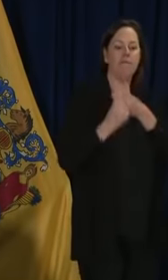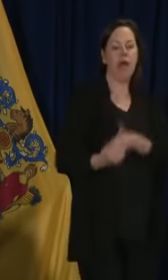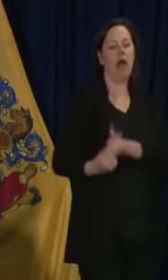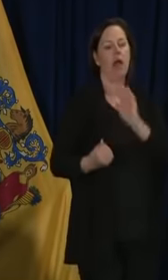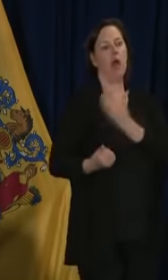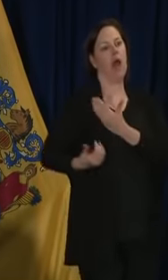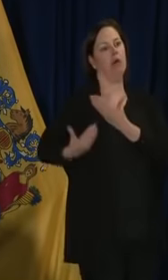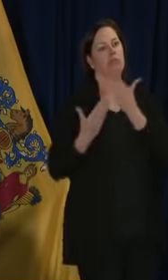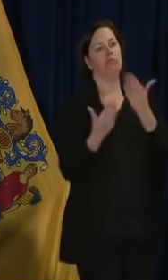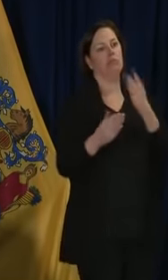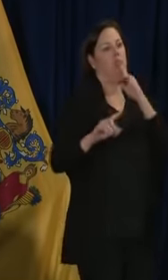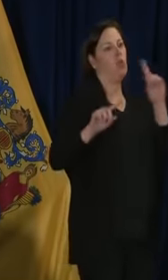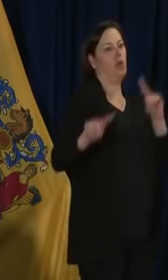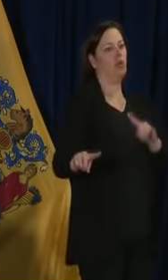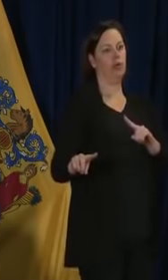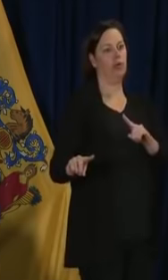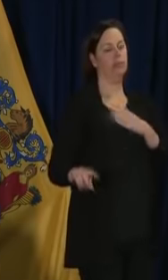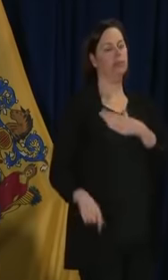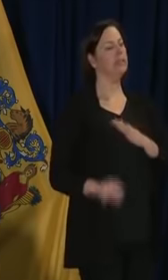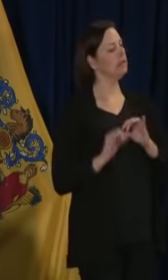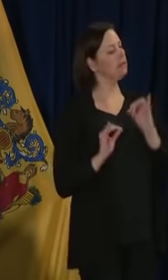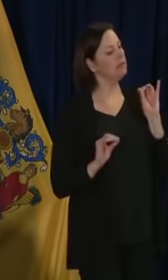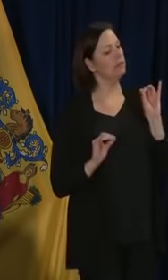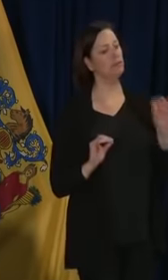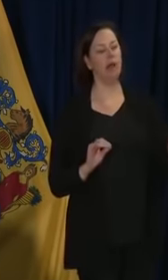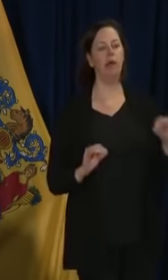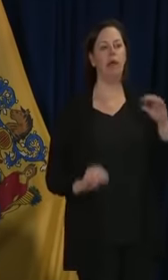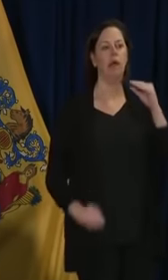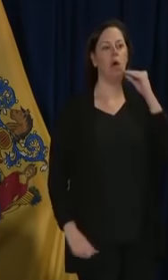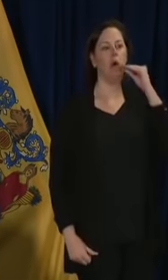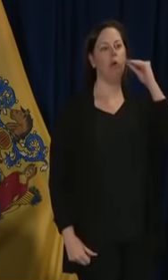today. Stay home.